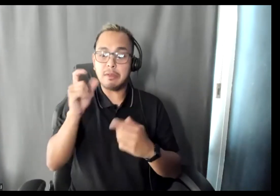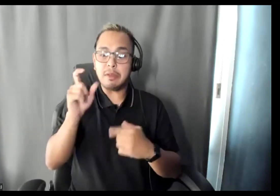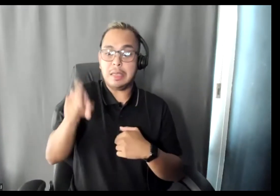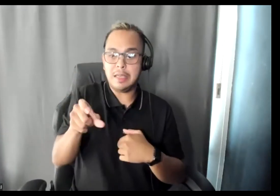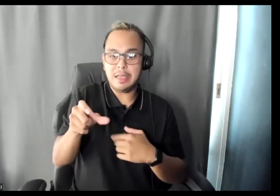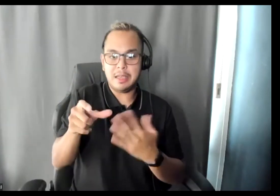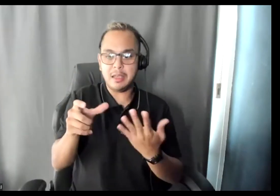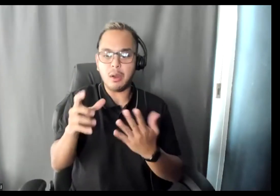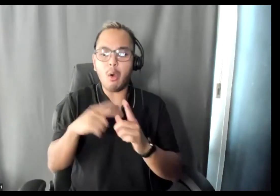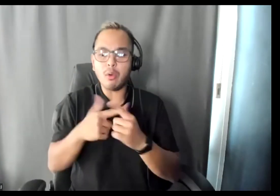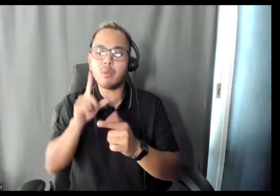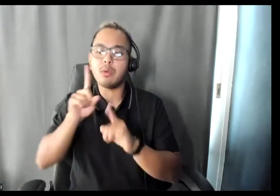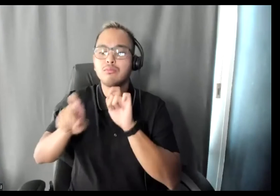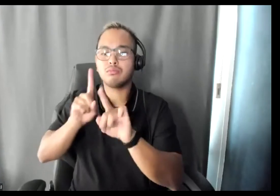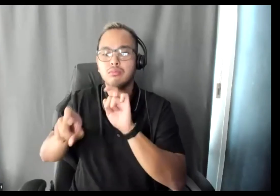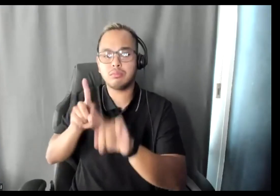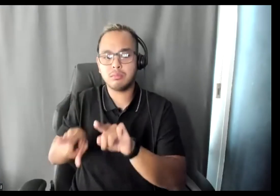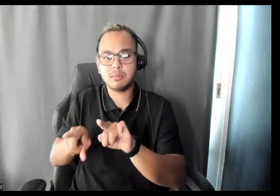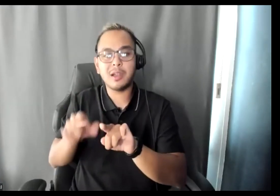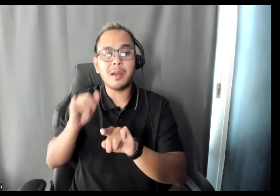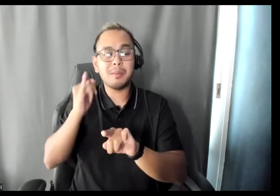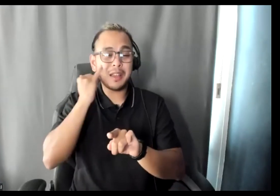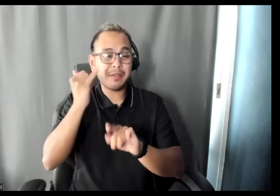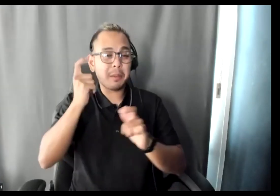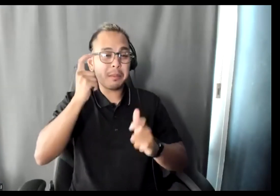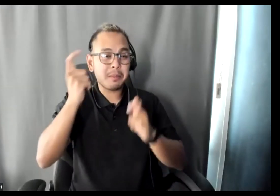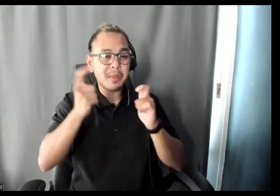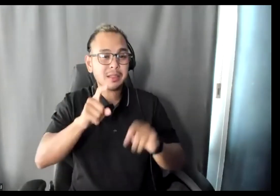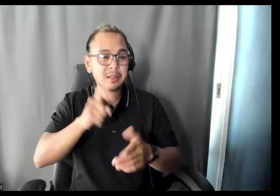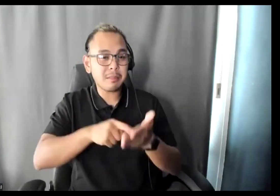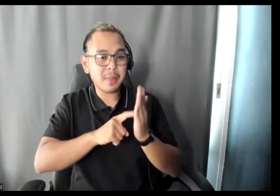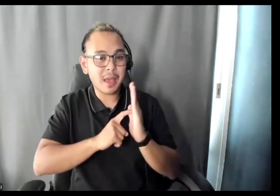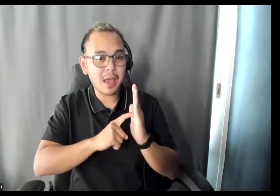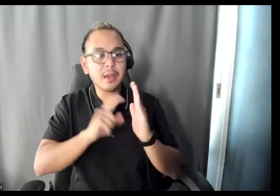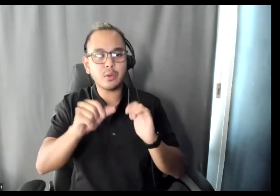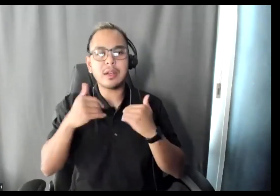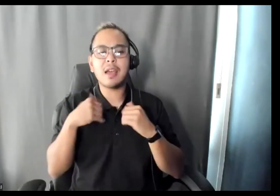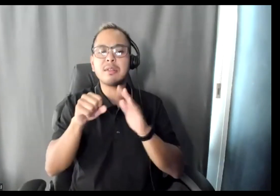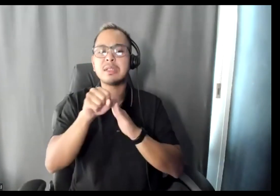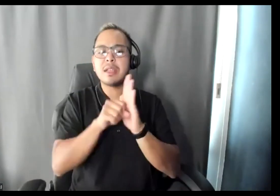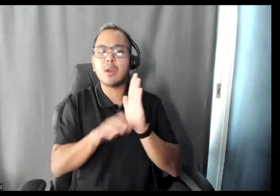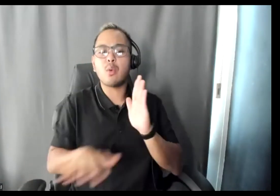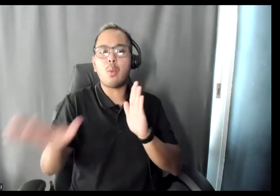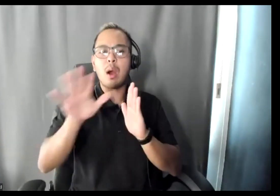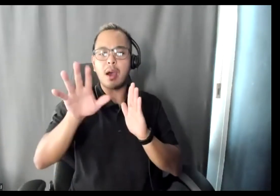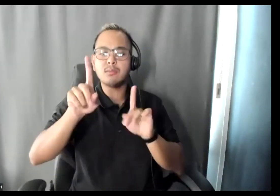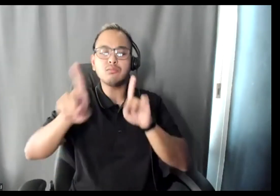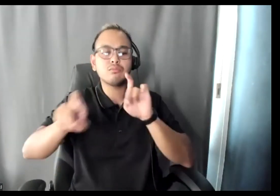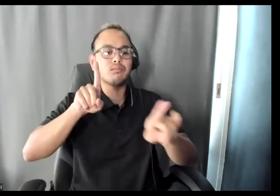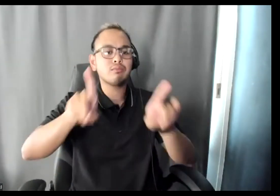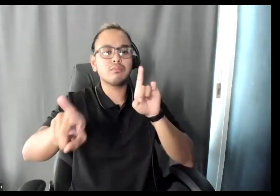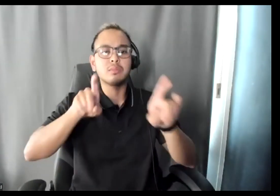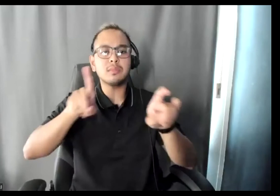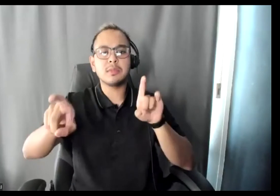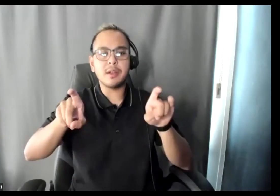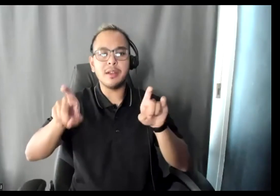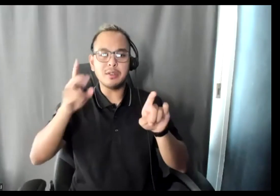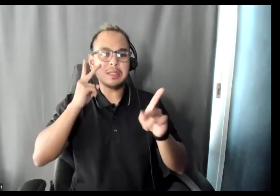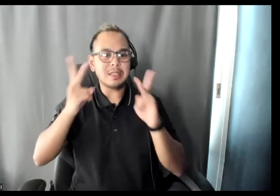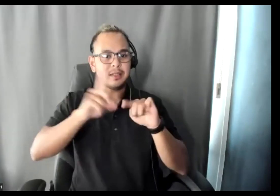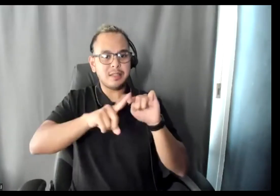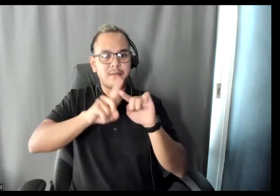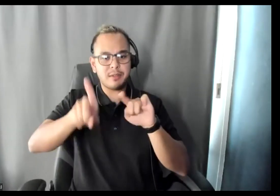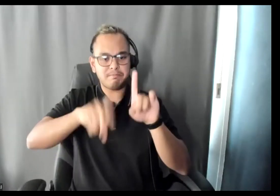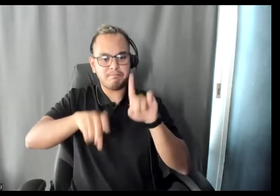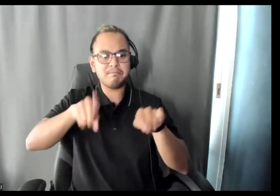probably consider building out like a statewide tool where you can query to different geographies and see what the distribution is at any